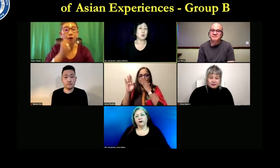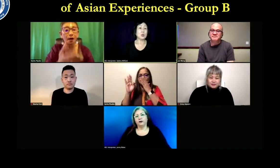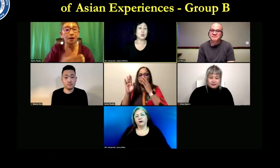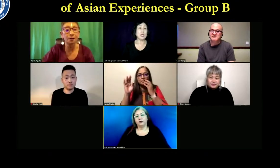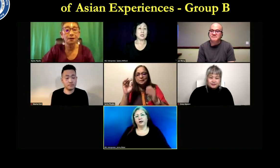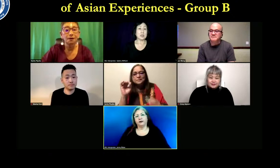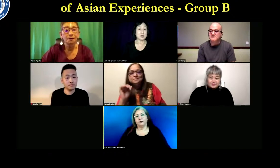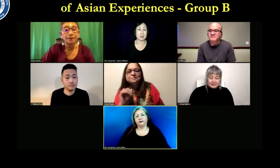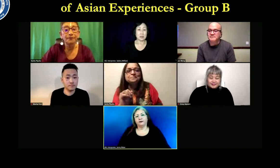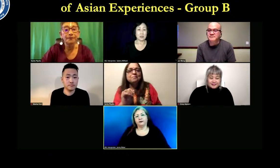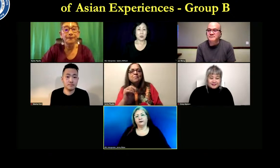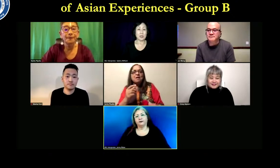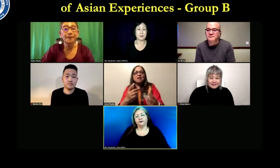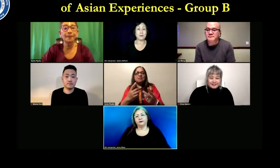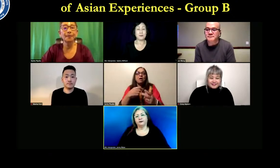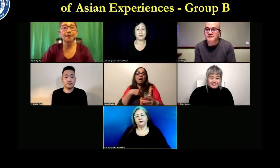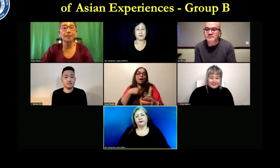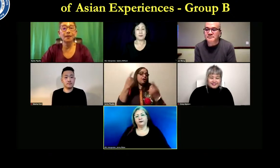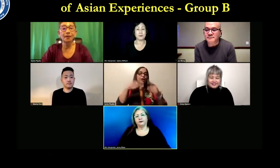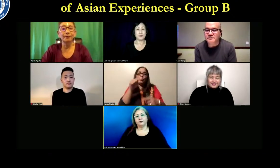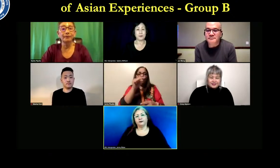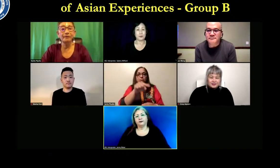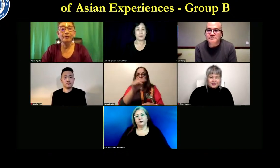So, hold on. Yes. Sarita?